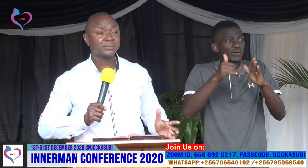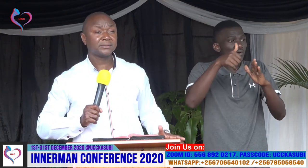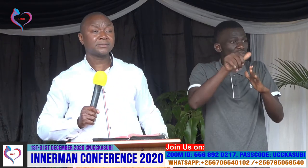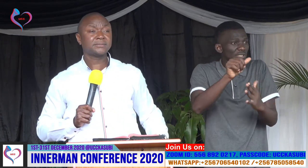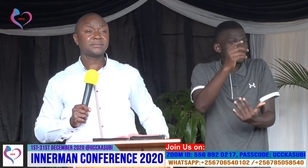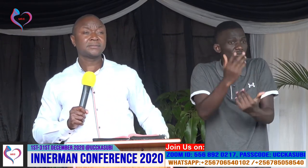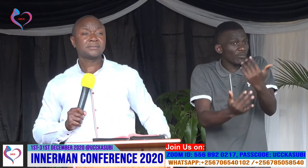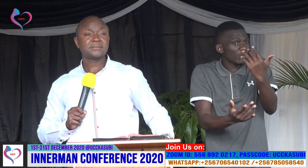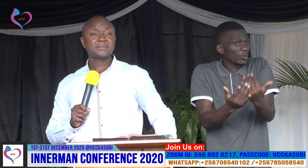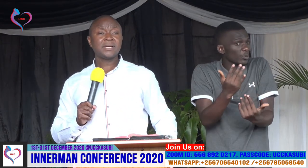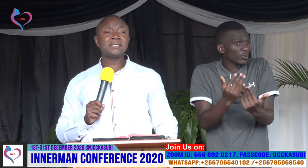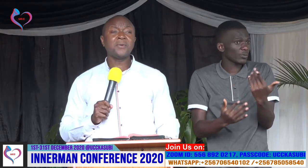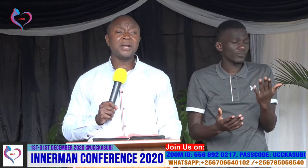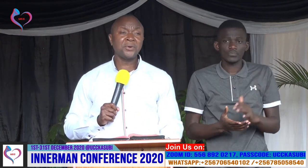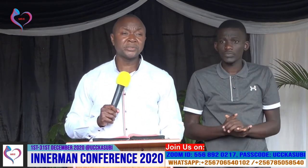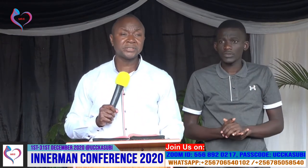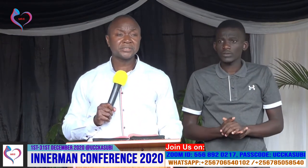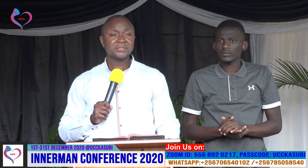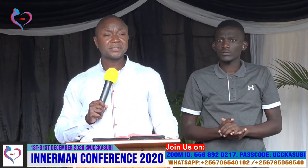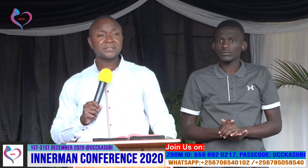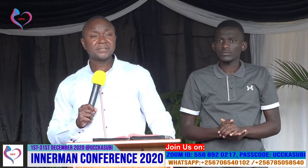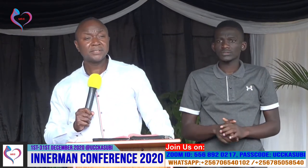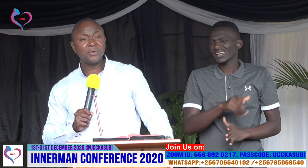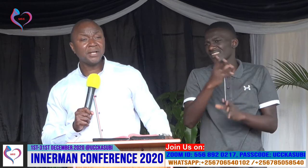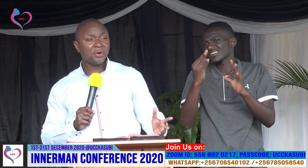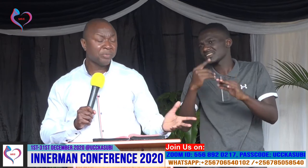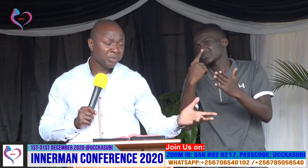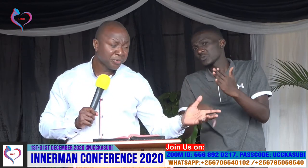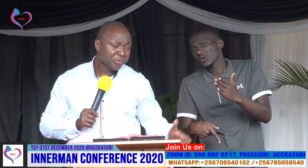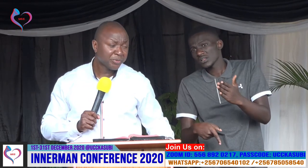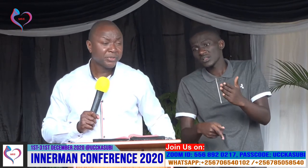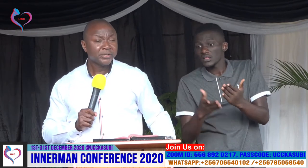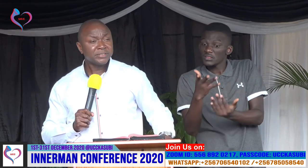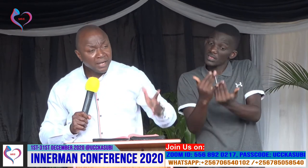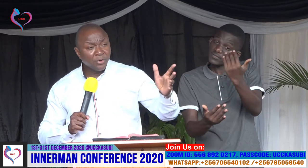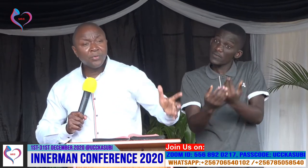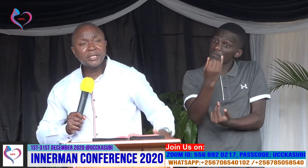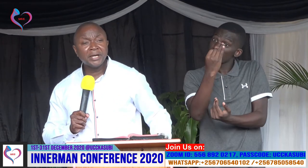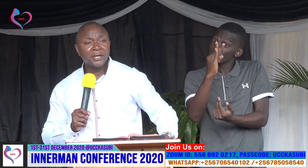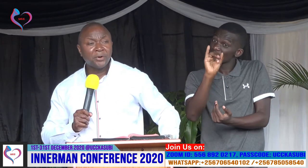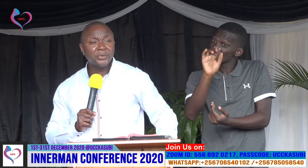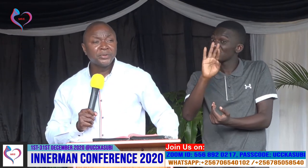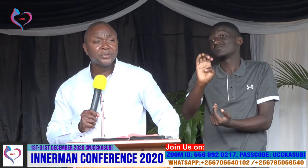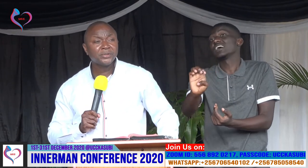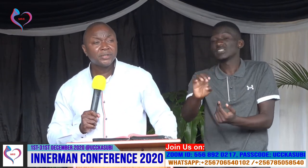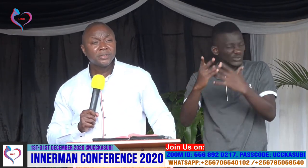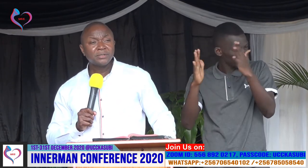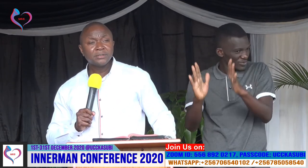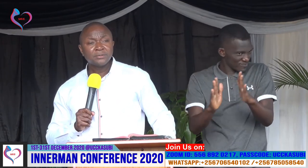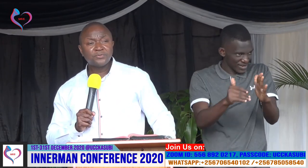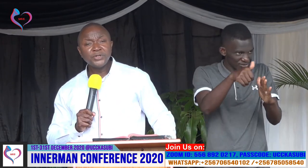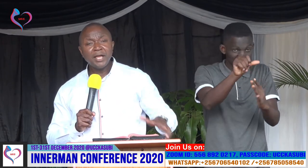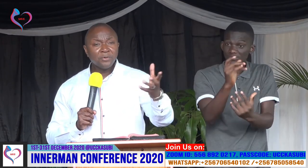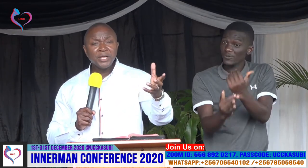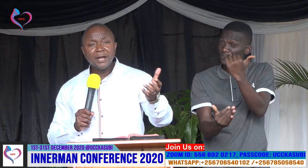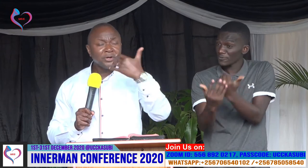start preparing yourself for hell. What is that? There is fire. Start preparing yourself for